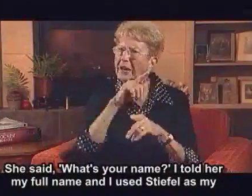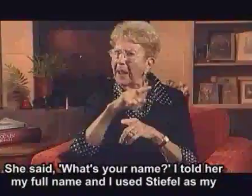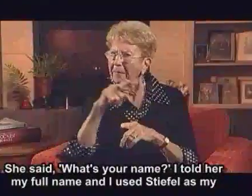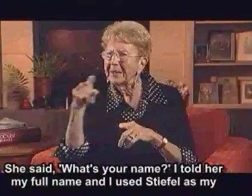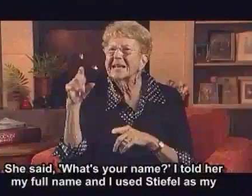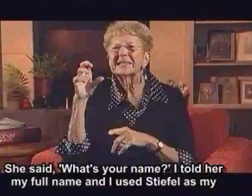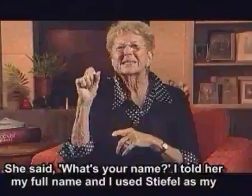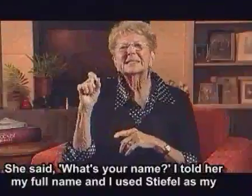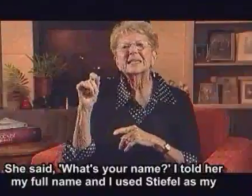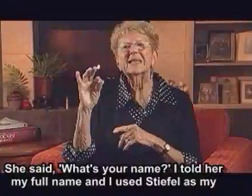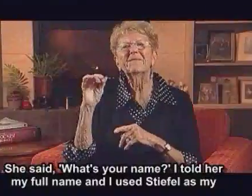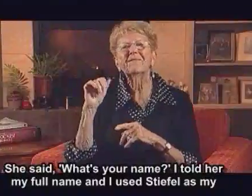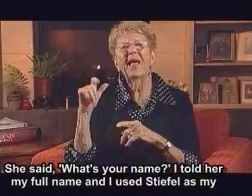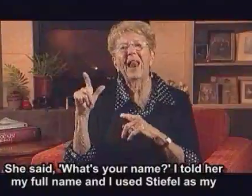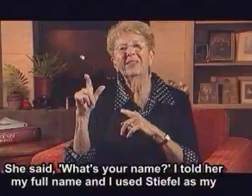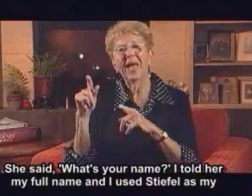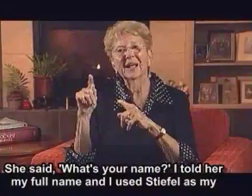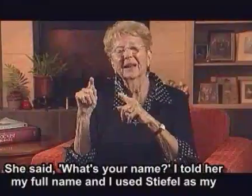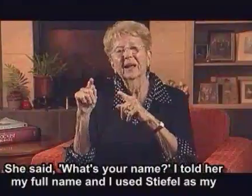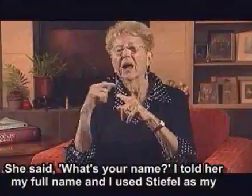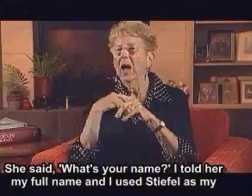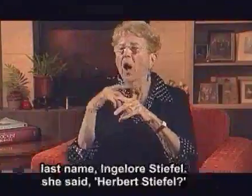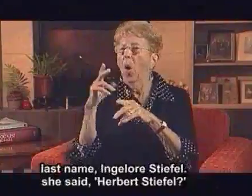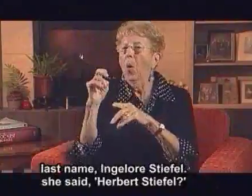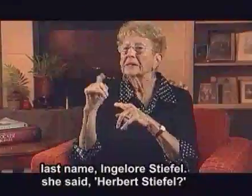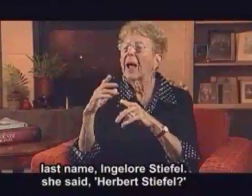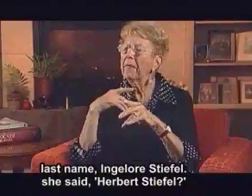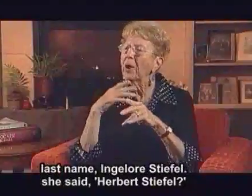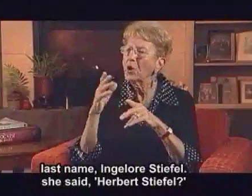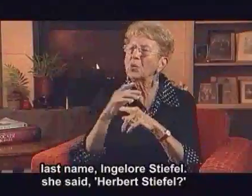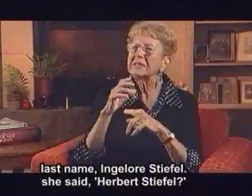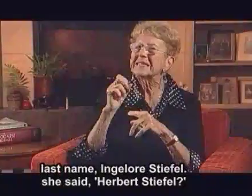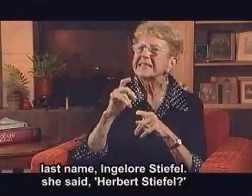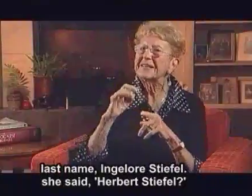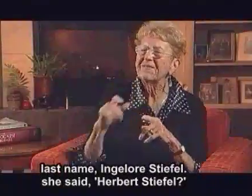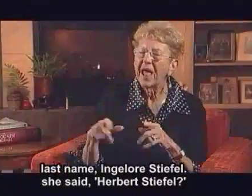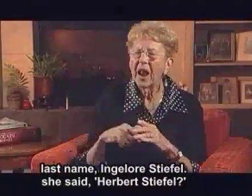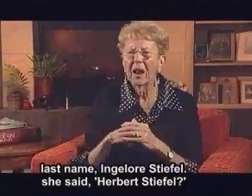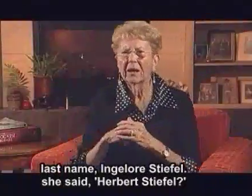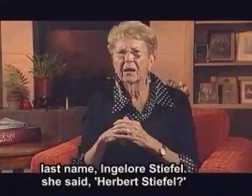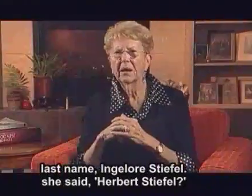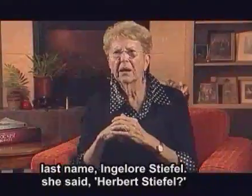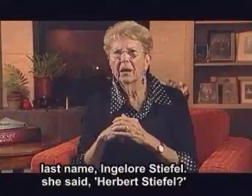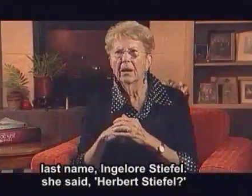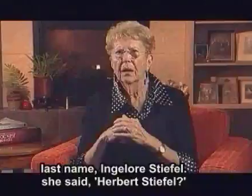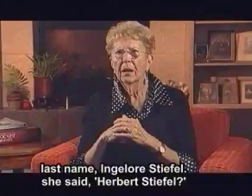I told her my full name, and I used Stiefel as my last name, Ingelore Stiefel.